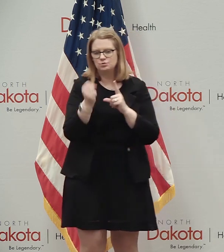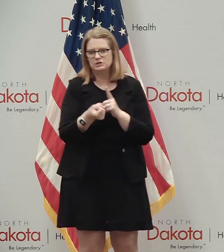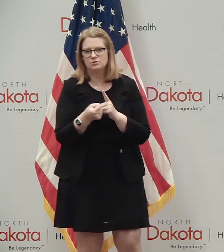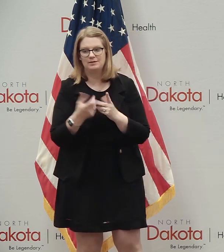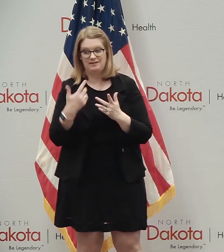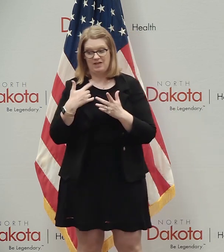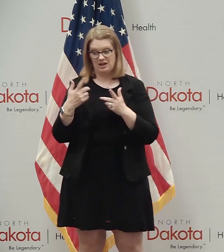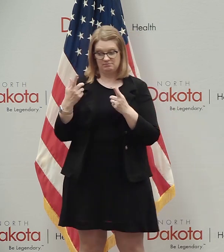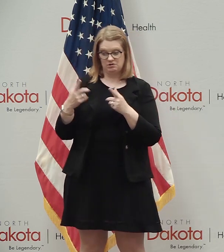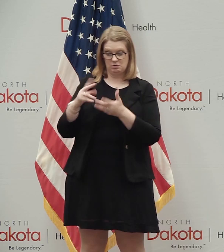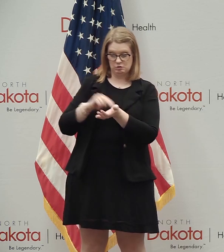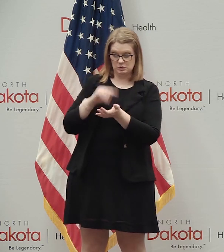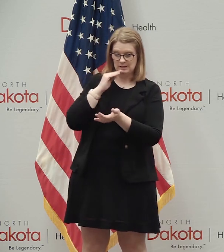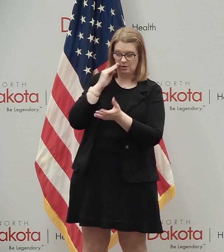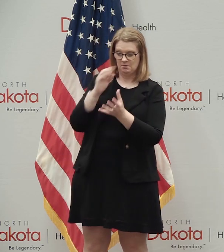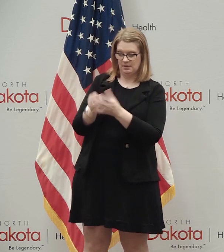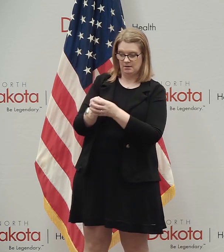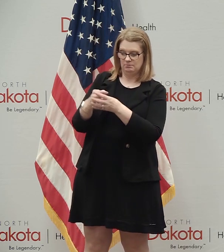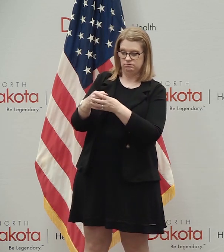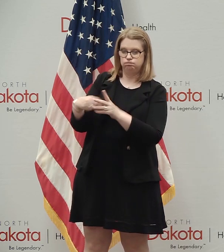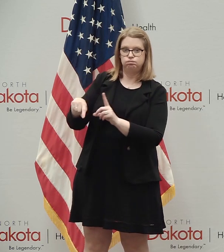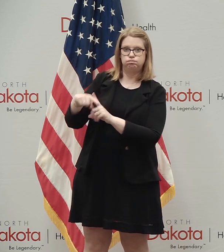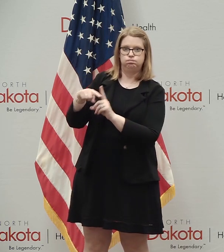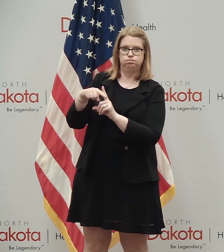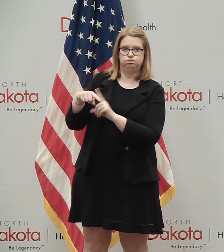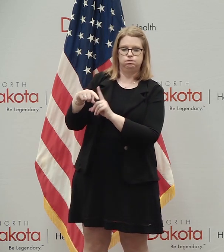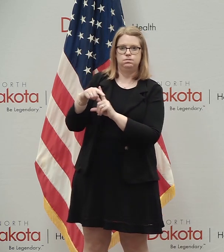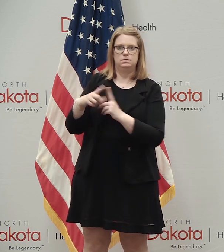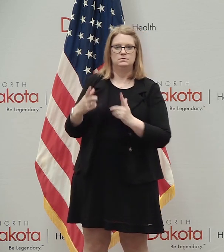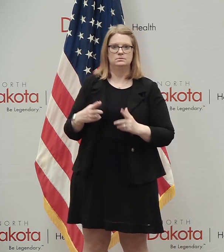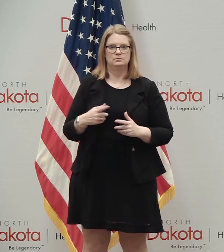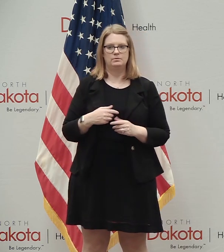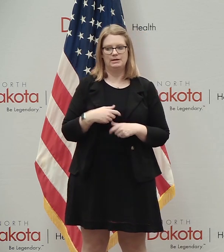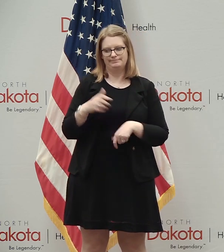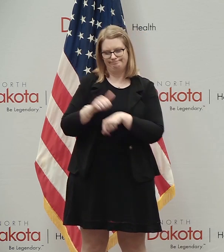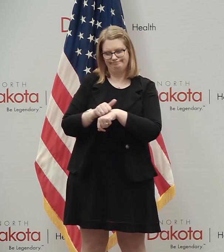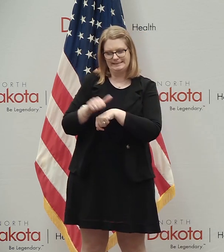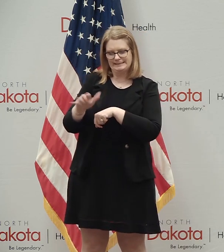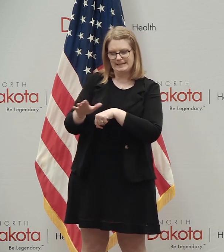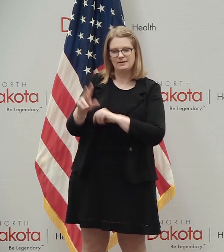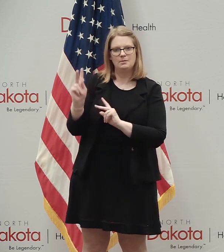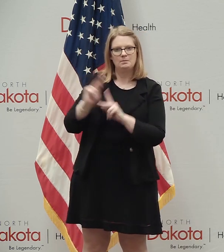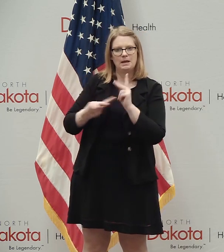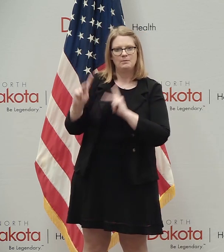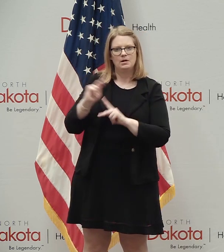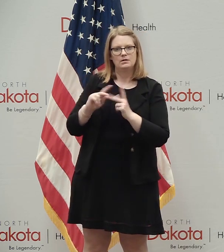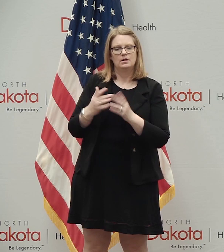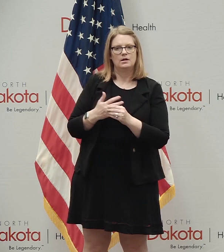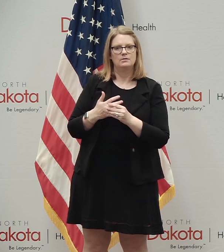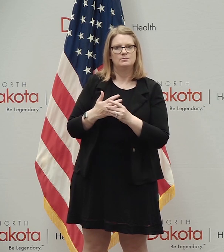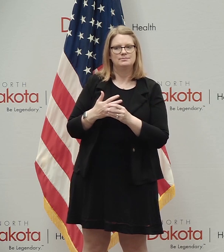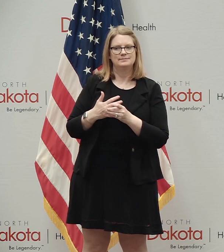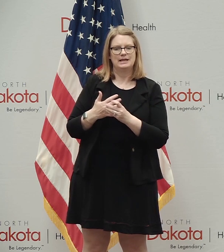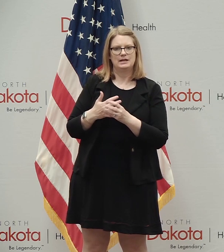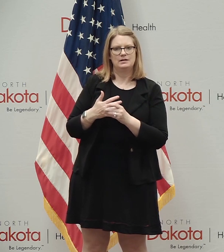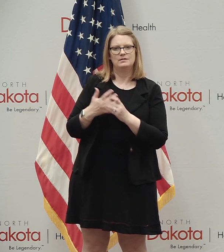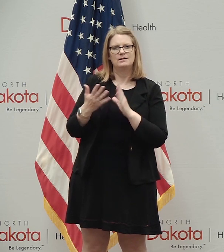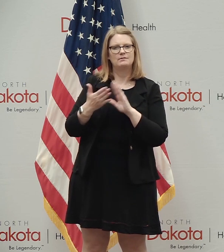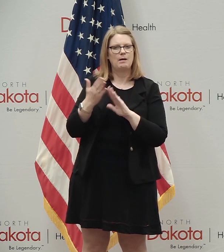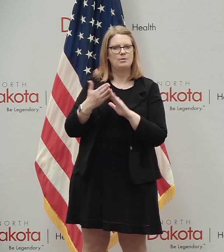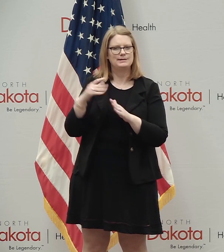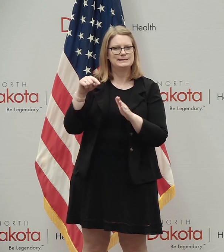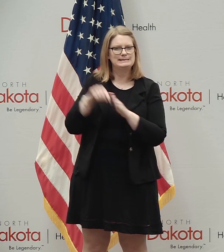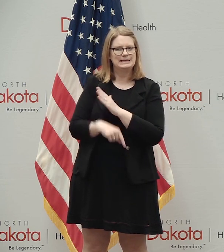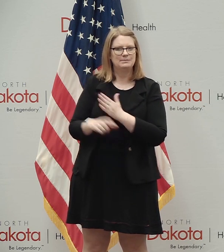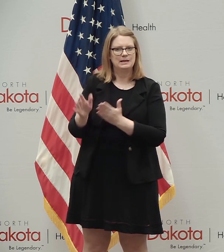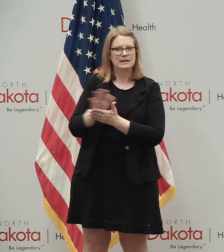had these outbreaks, then I am quite certain we've already deployed what they call Operation Deep Clean, which is we